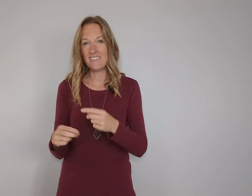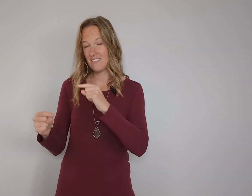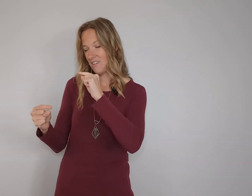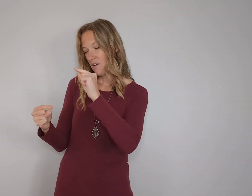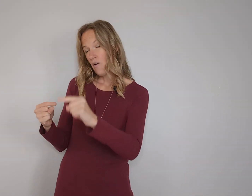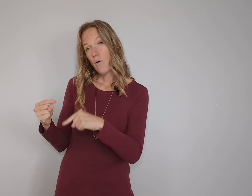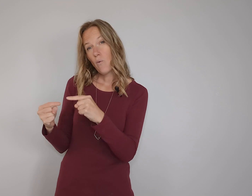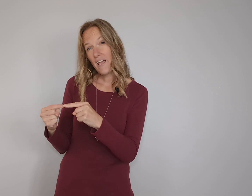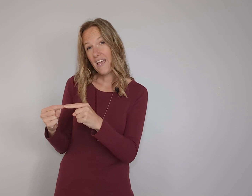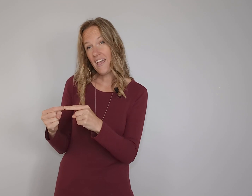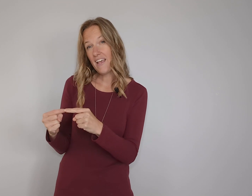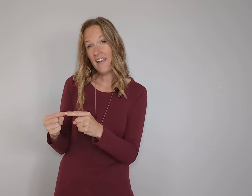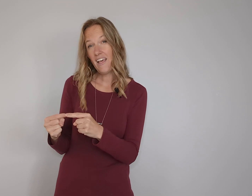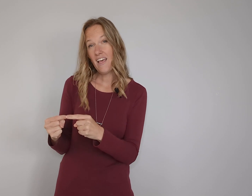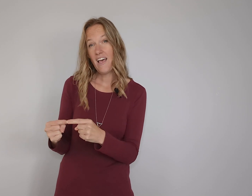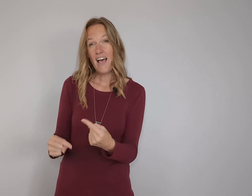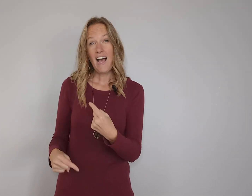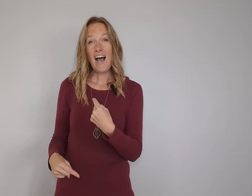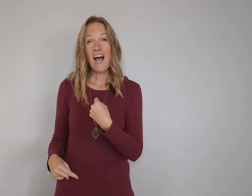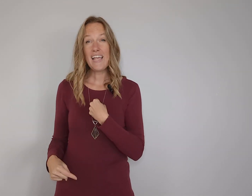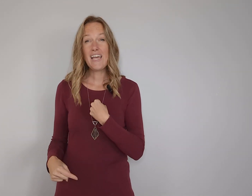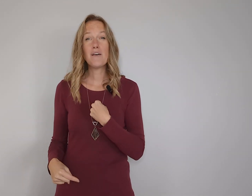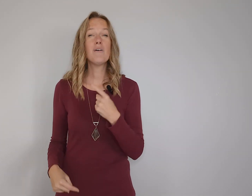place, when I am